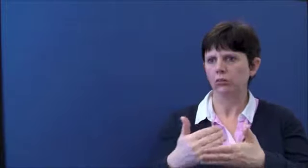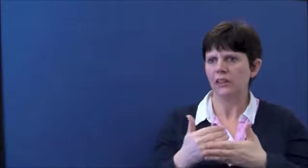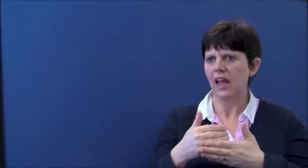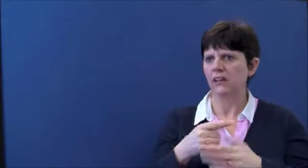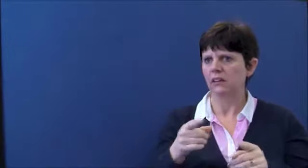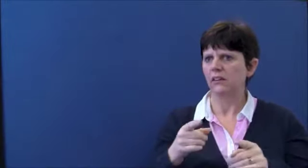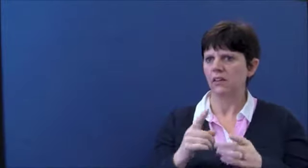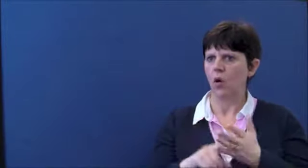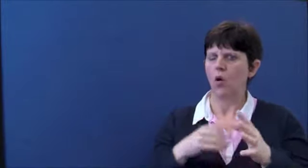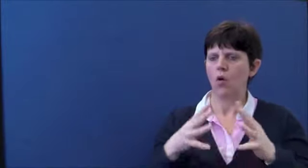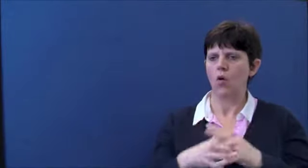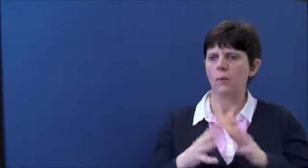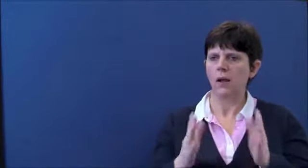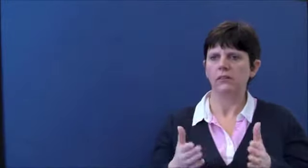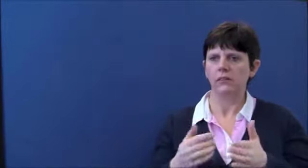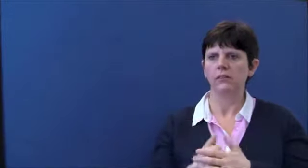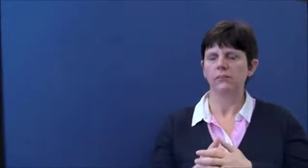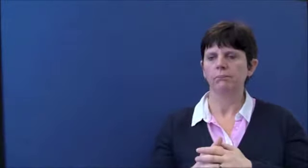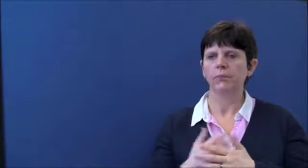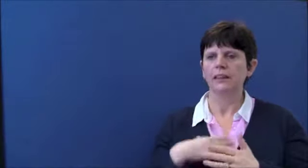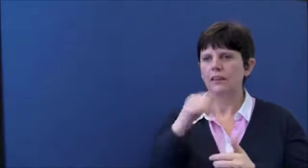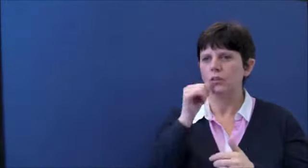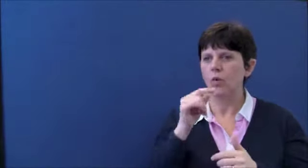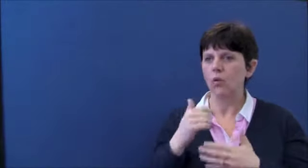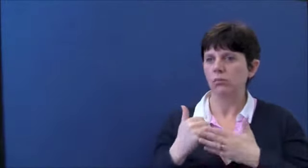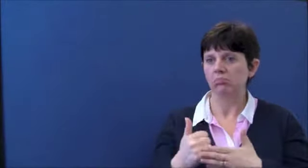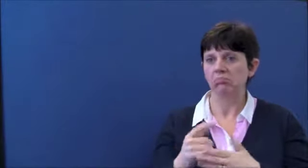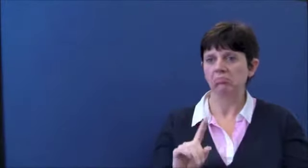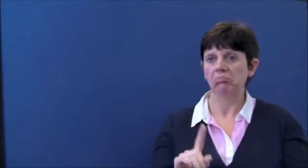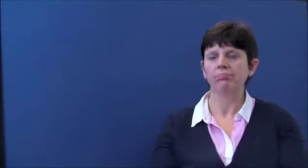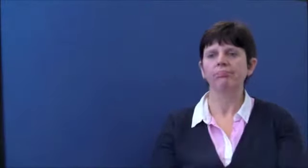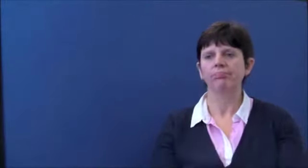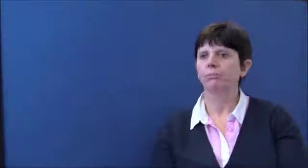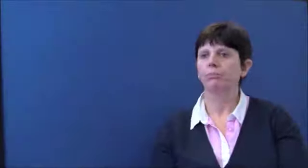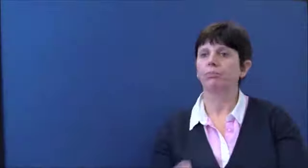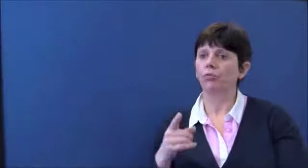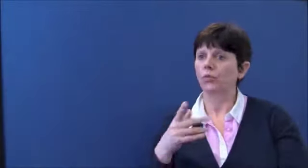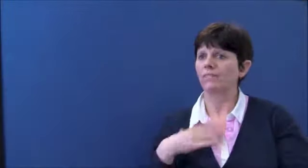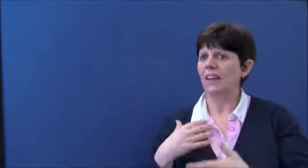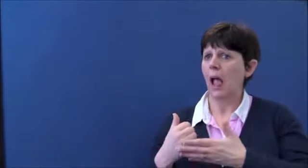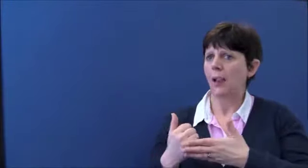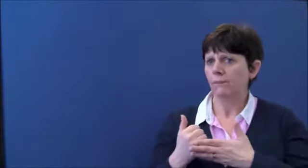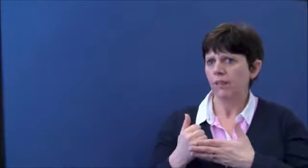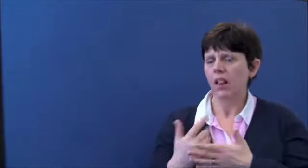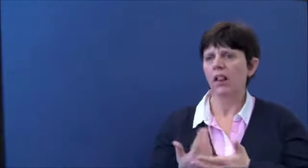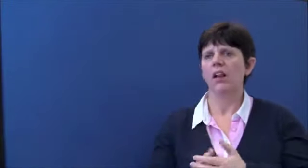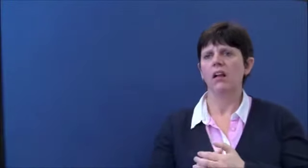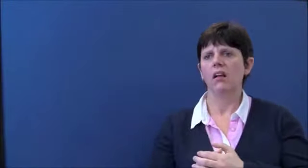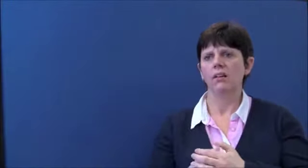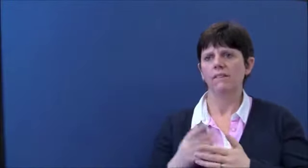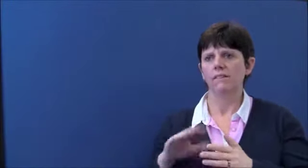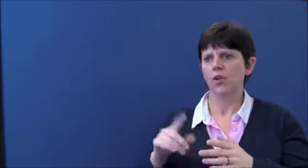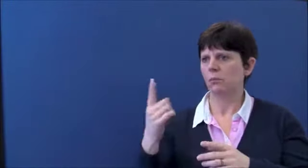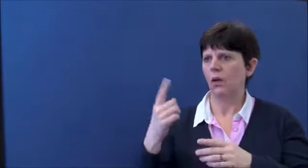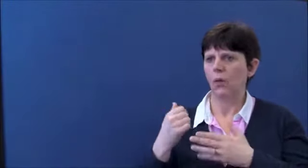thought that the support they received was helpful and whether they felt listened to. We also want to know if they didn't tell anyone, why not?